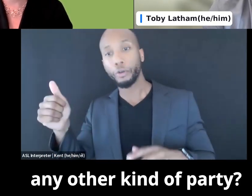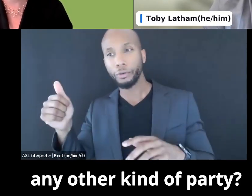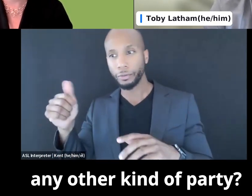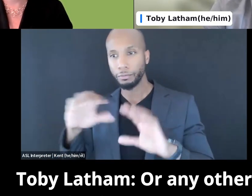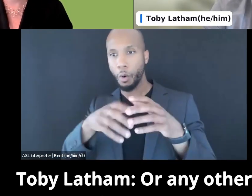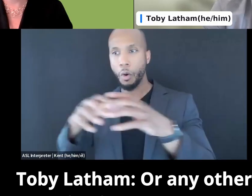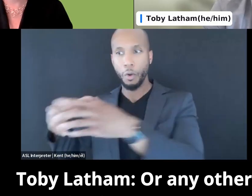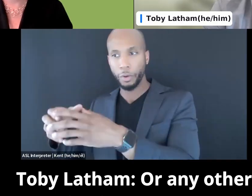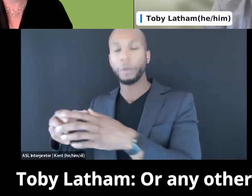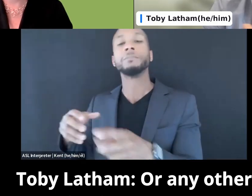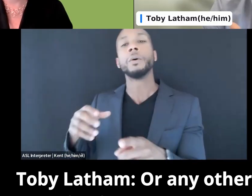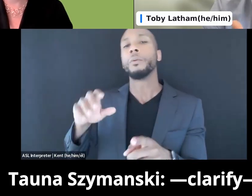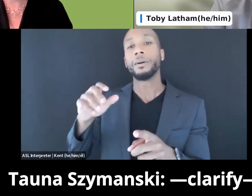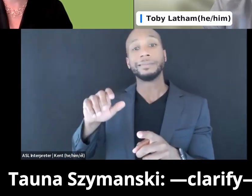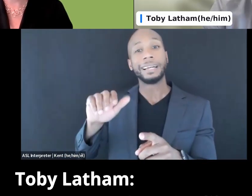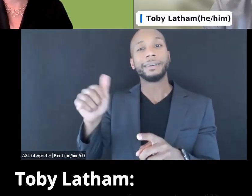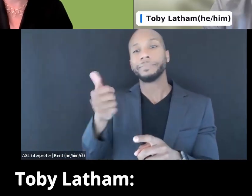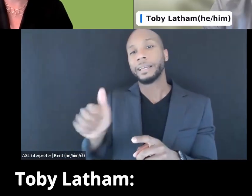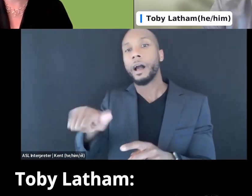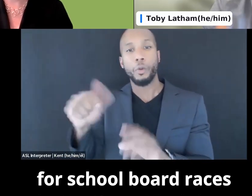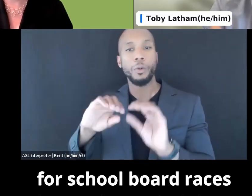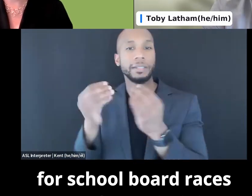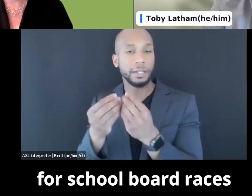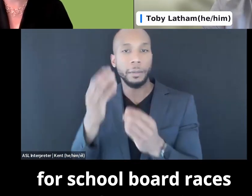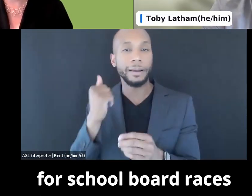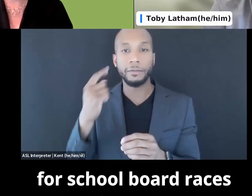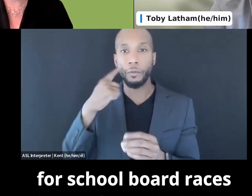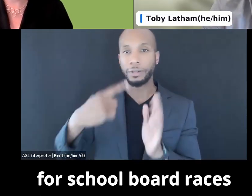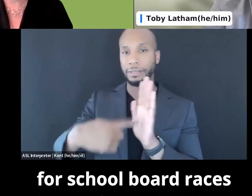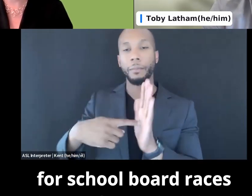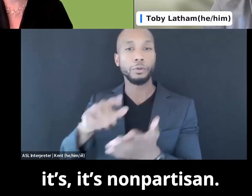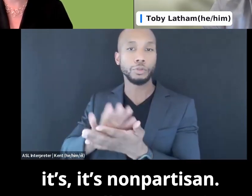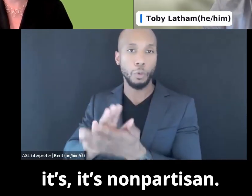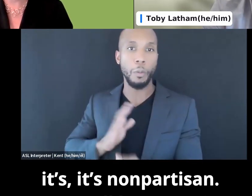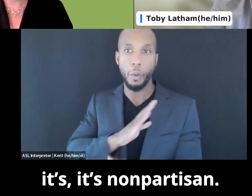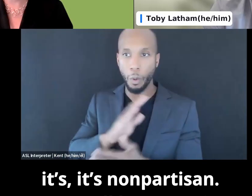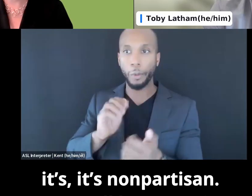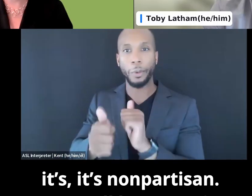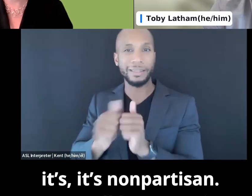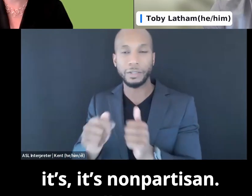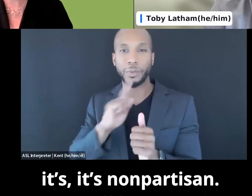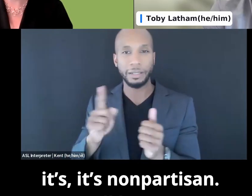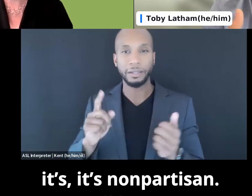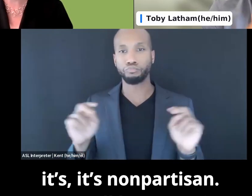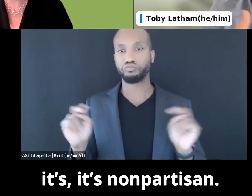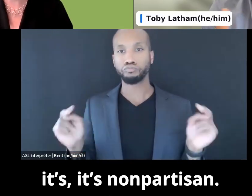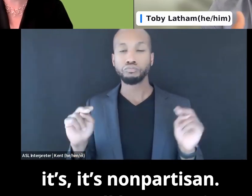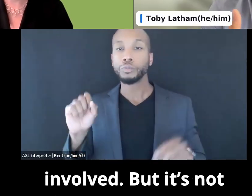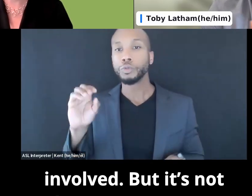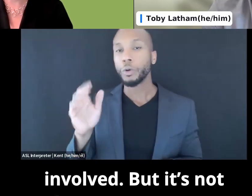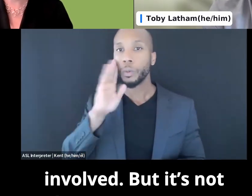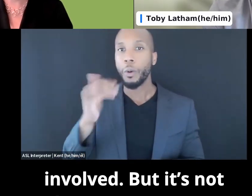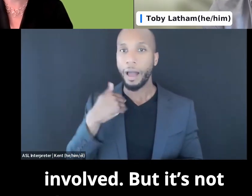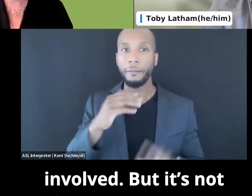of party? Or any other organization, clarify. because sometimes it's like for school board races in Northern Virginia, it's nonpartisan. So you will have